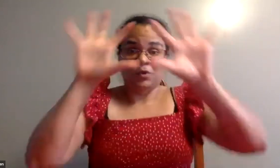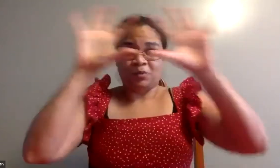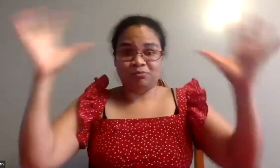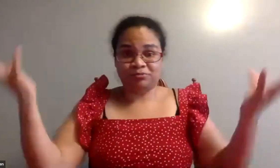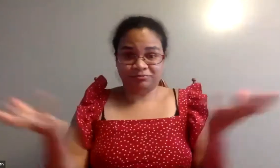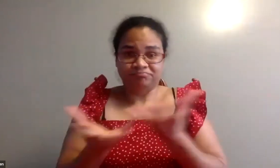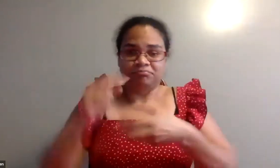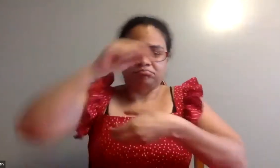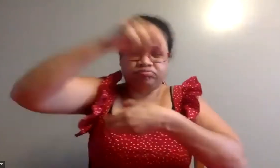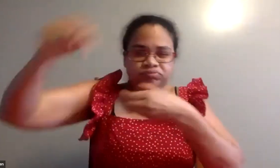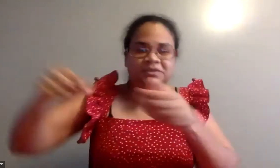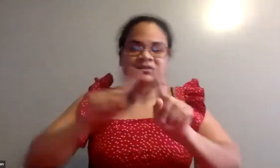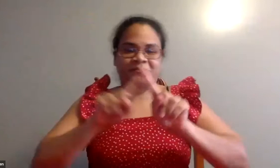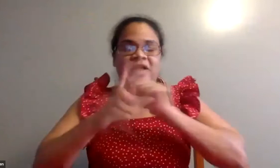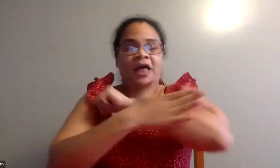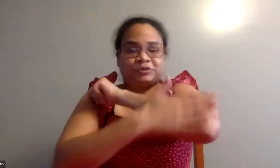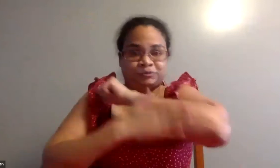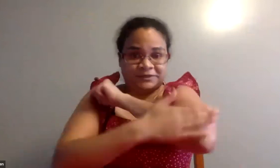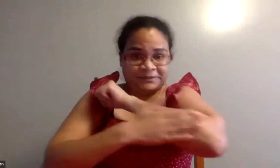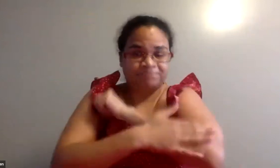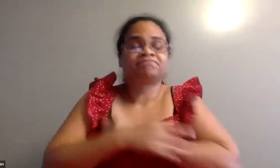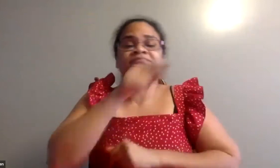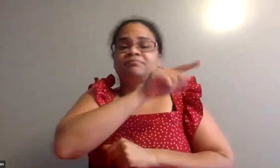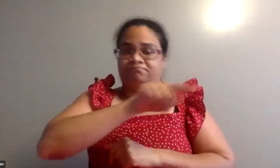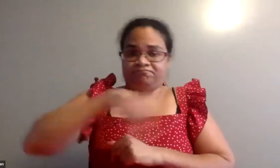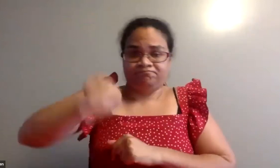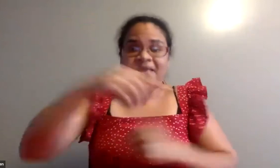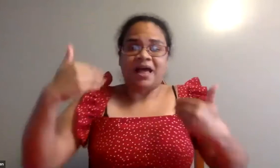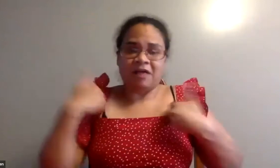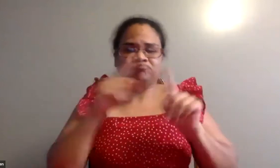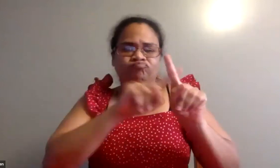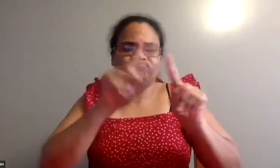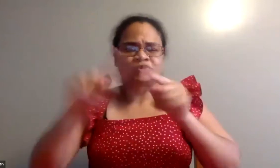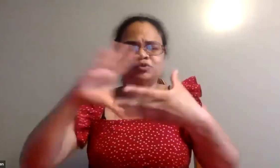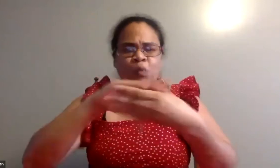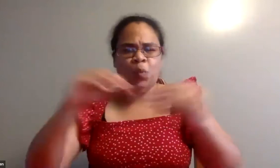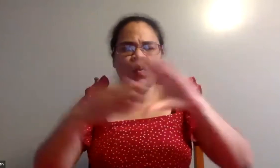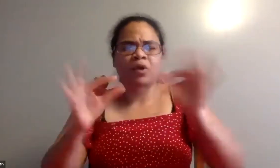In the Caribbean, there are a number of stories circulating about silk cotton trees.